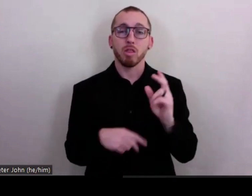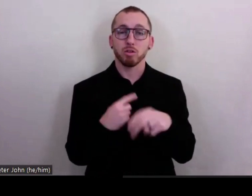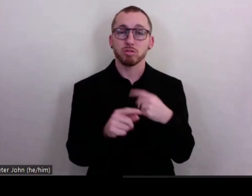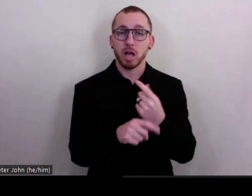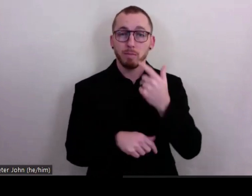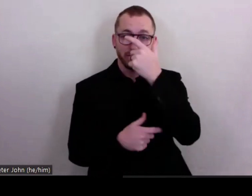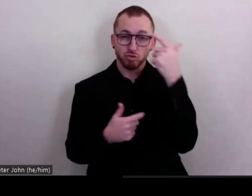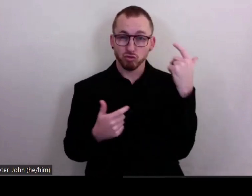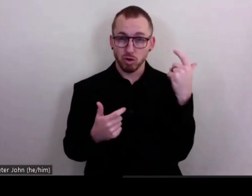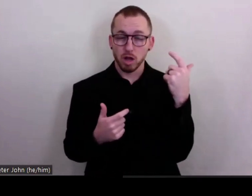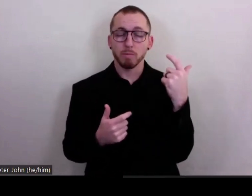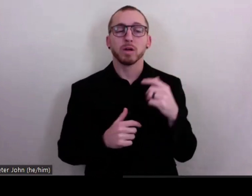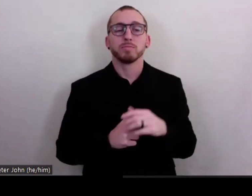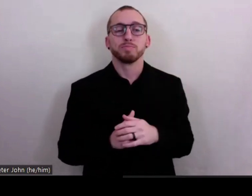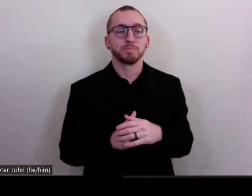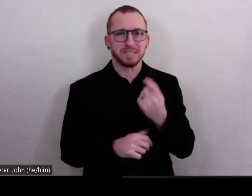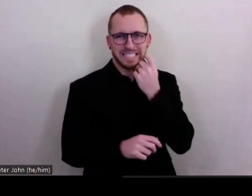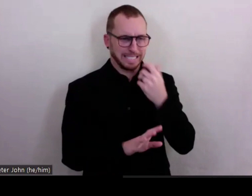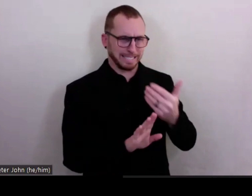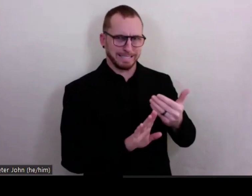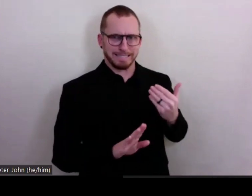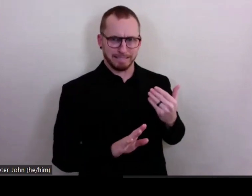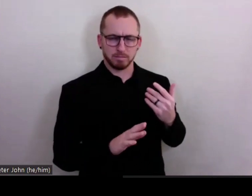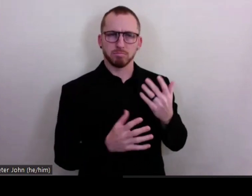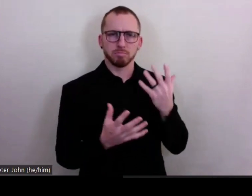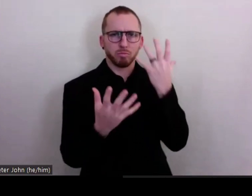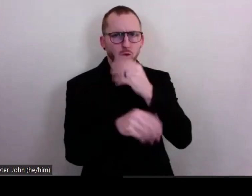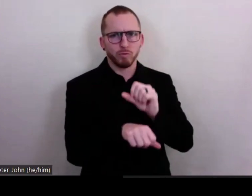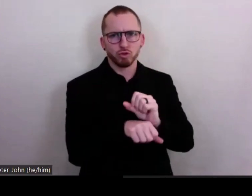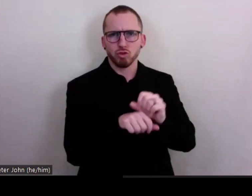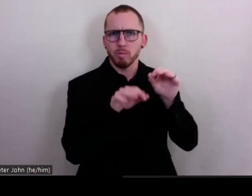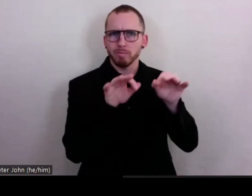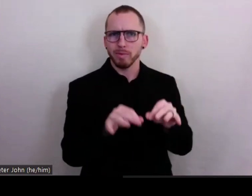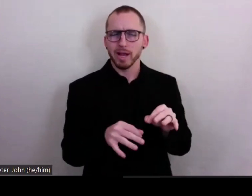the attachment or the developmental trauma. And so part of